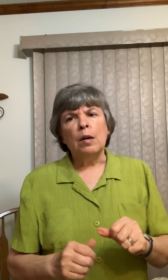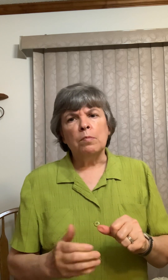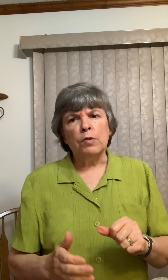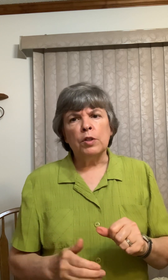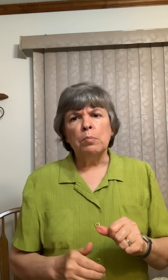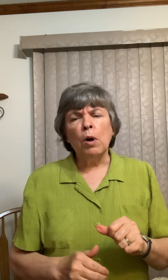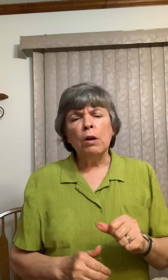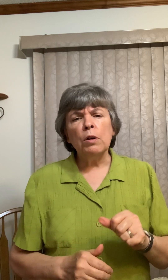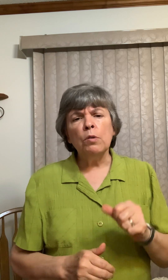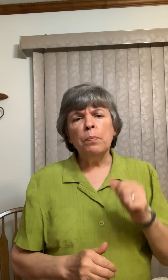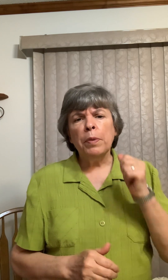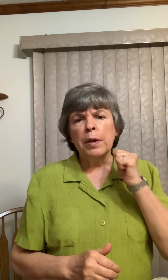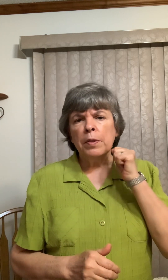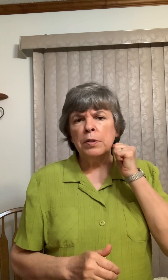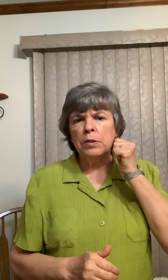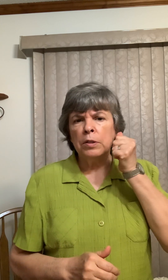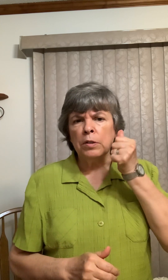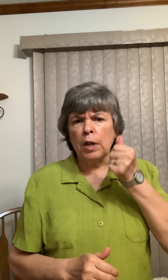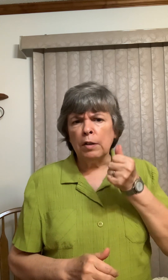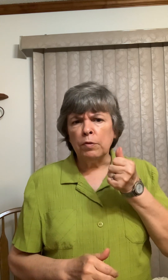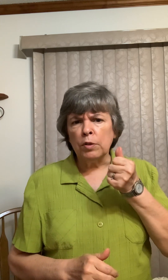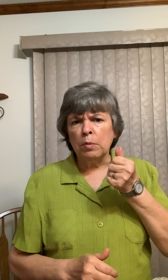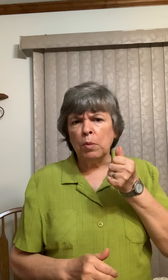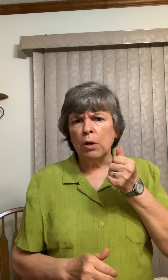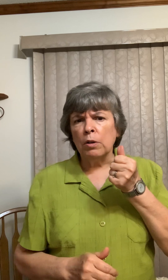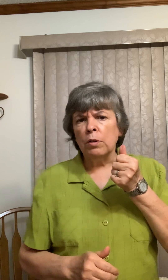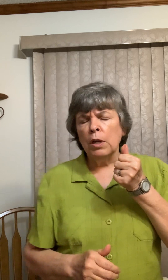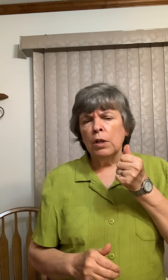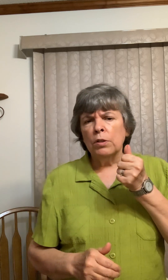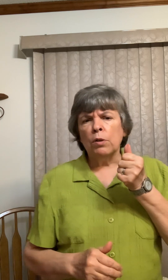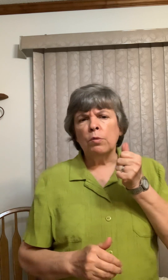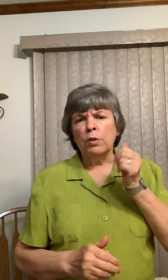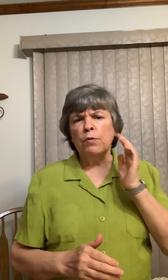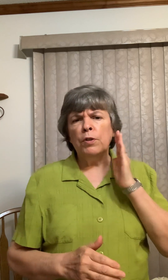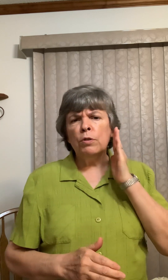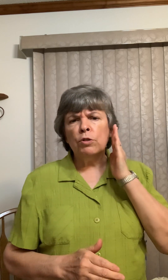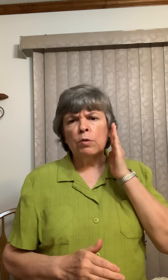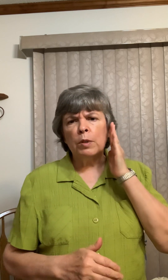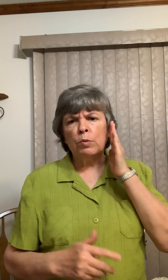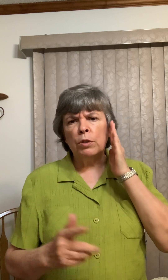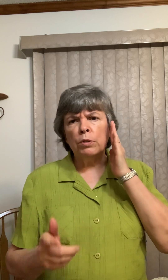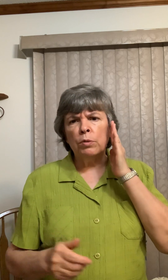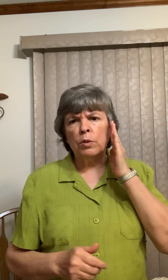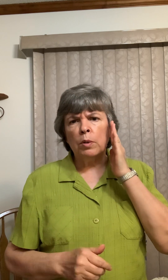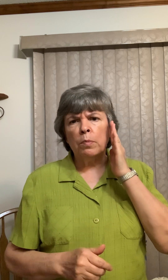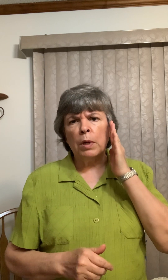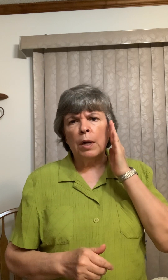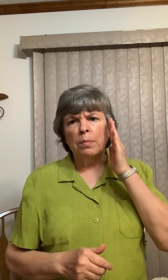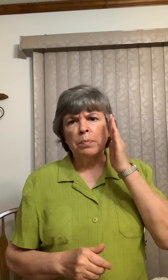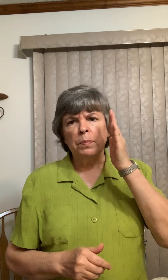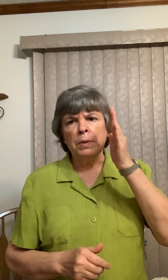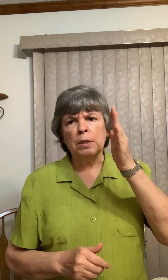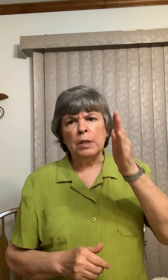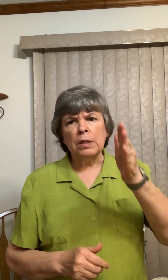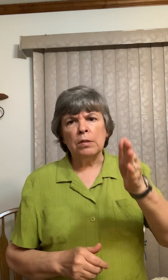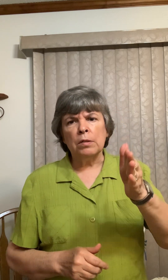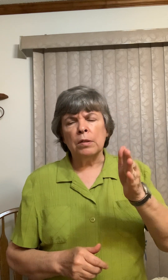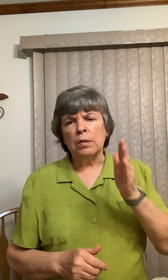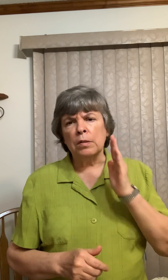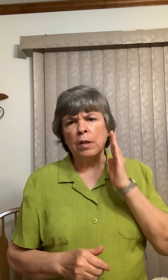For tomorrow, this is the sign for tomorrow. So the future, which we'll use in another